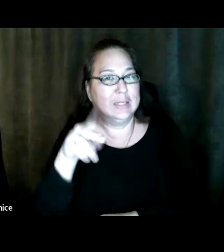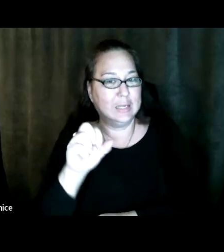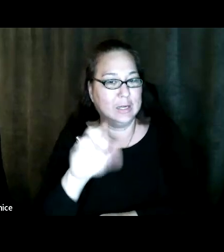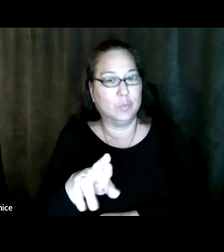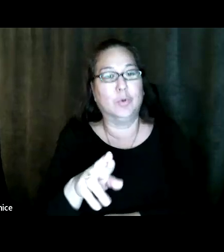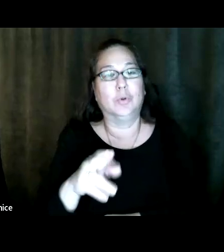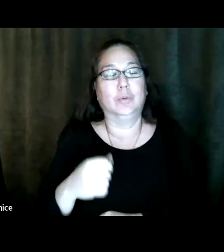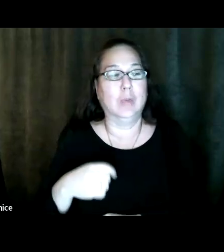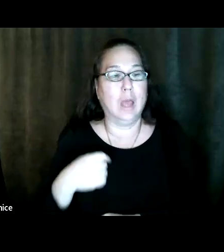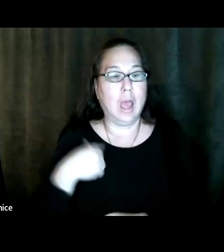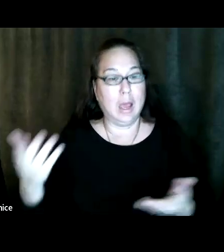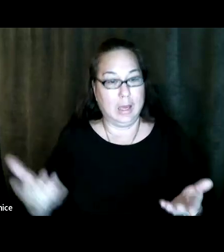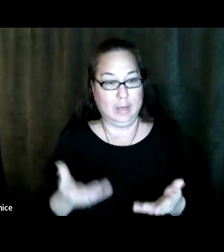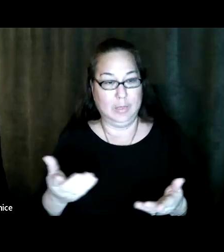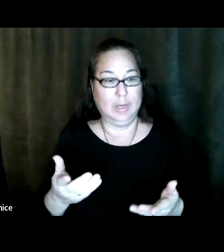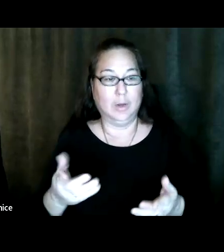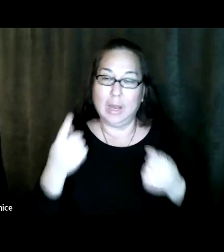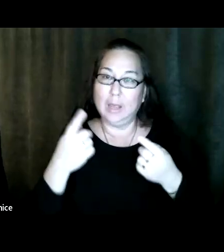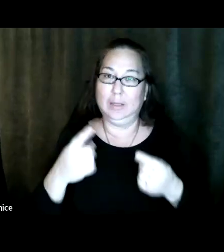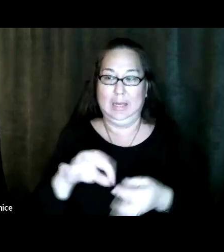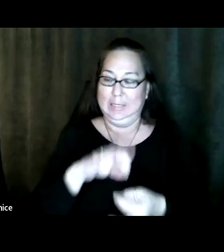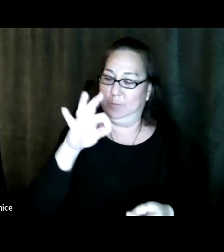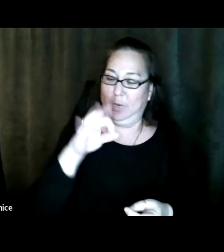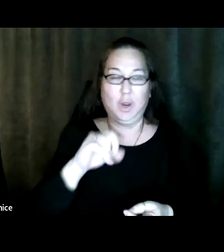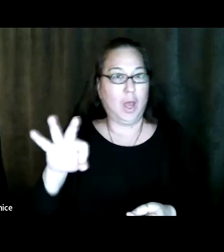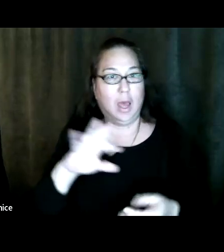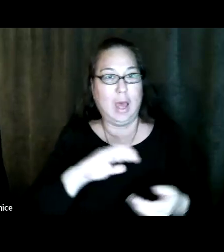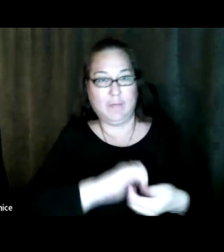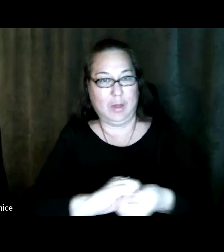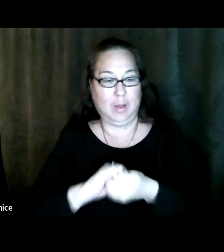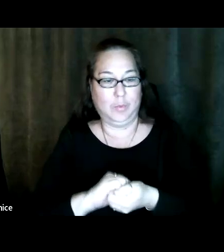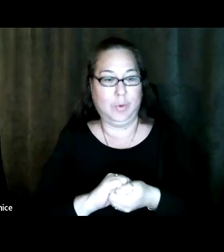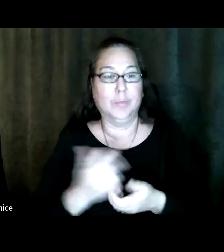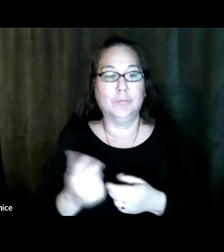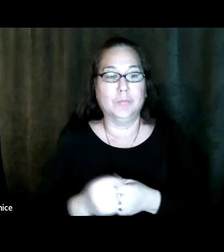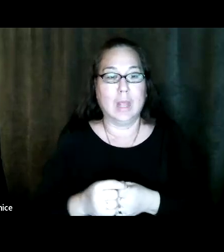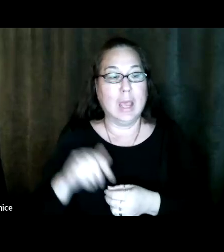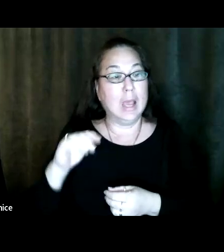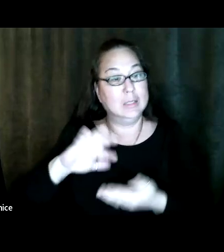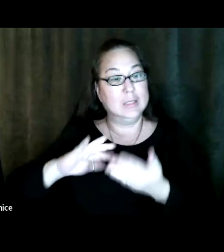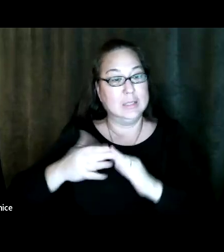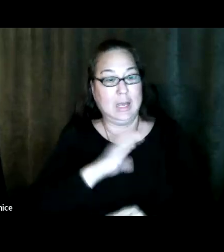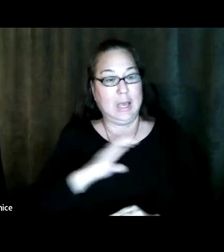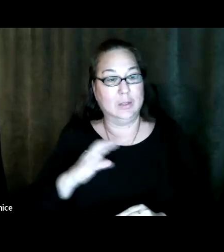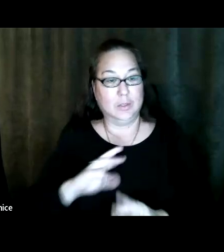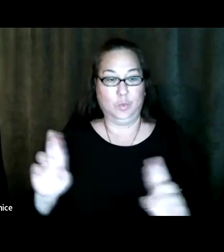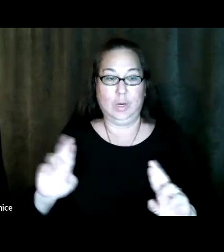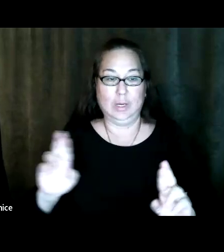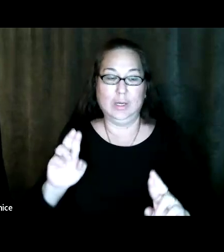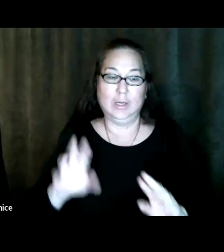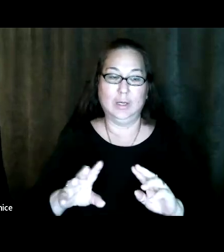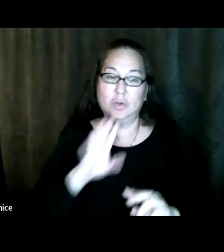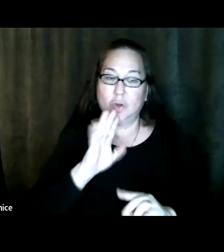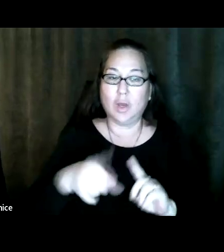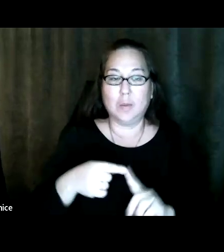this school year in the spirit of collaboration as the City Council is preparing to kick off fiscal year 2026 budget discussions